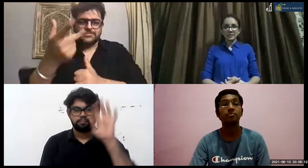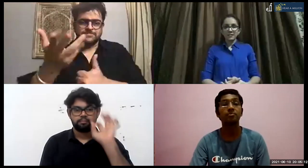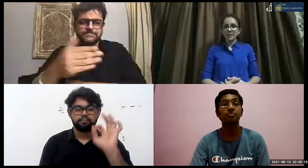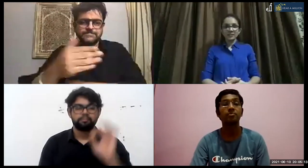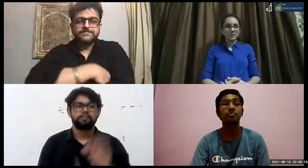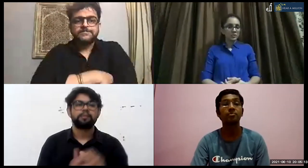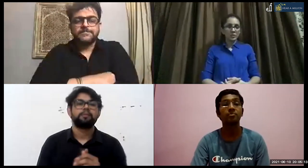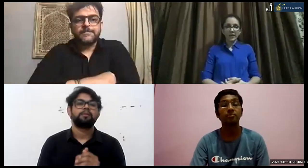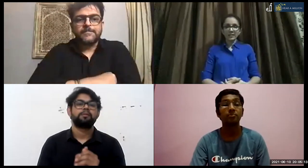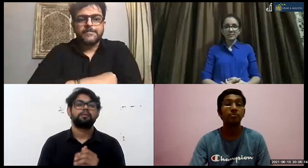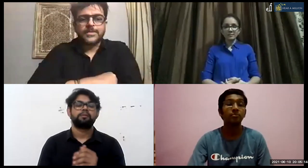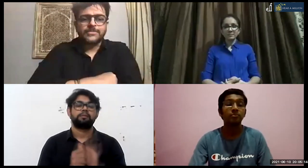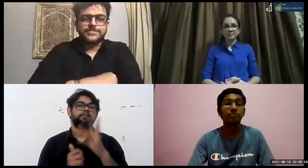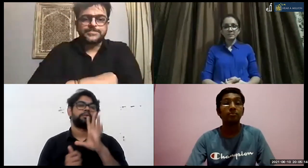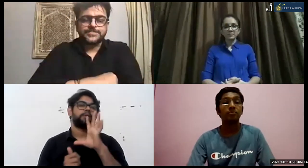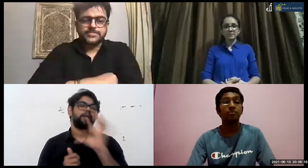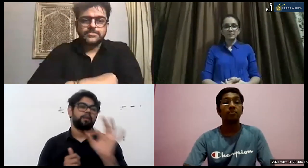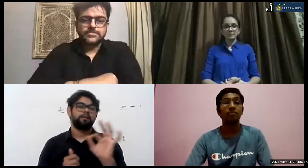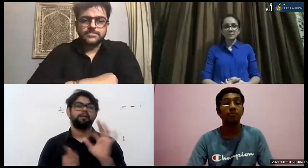Great. Ankit, you can go ahead.